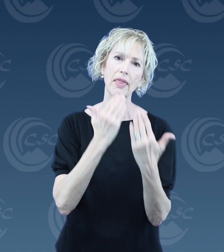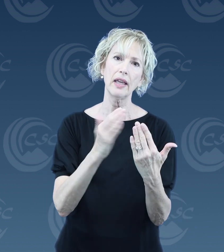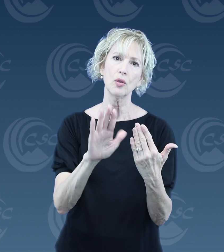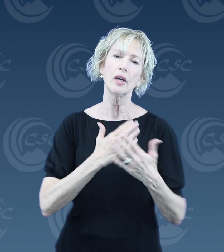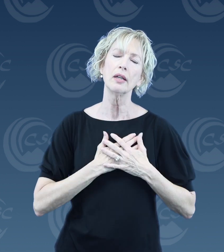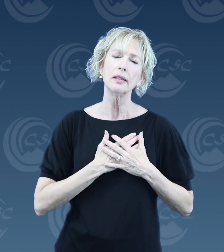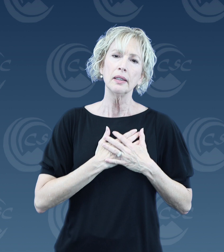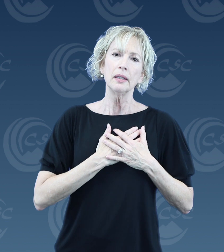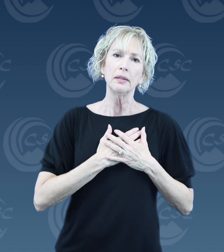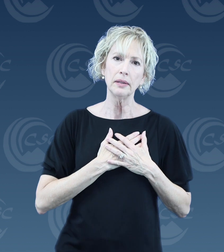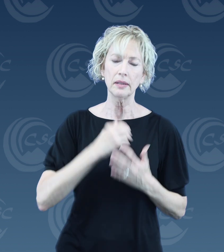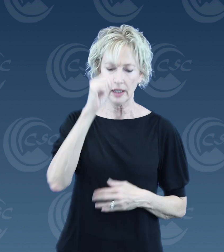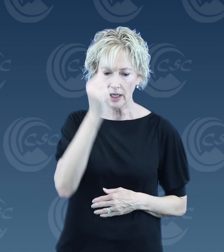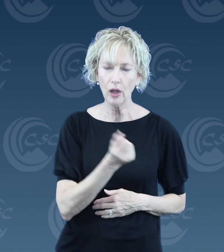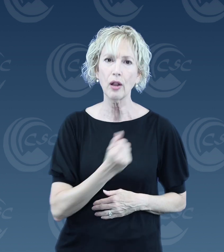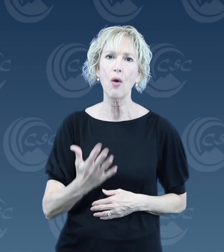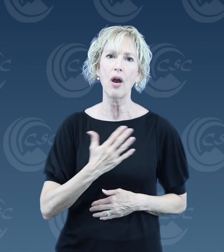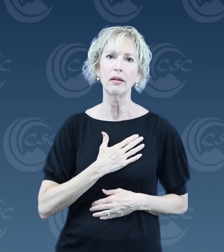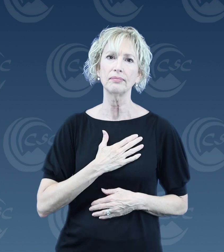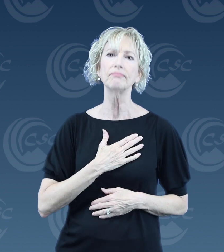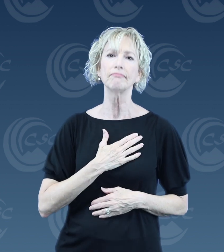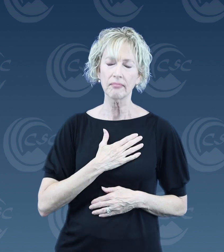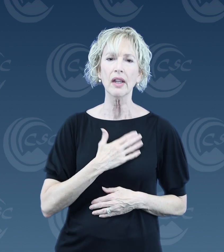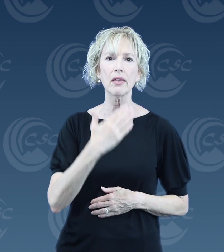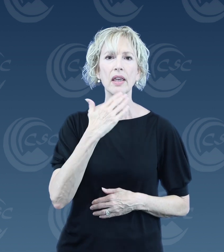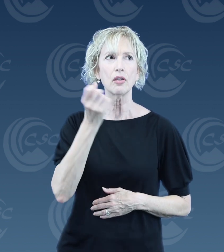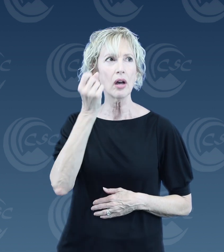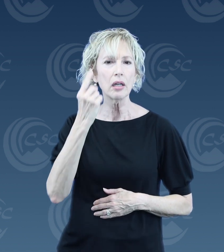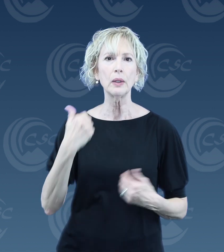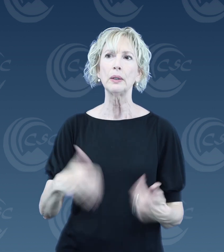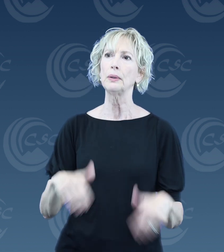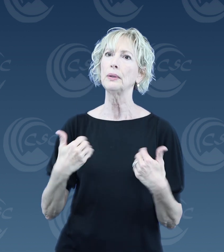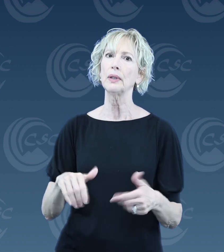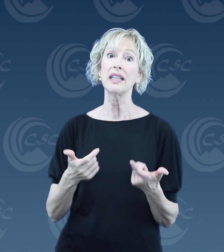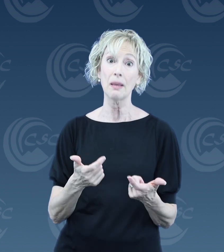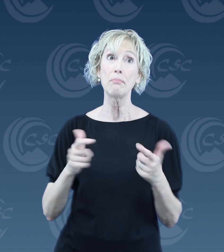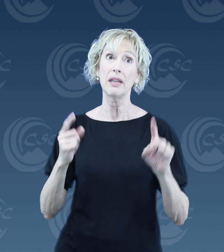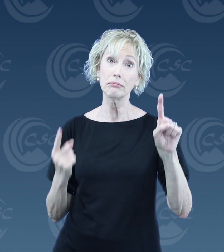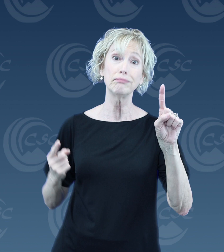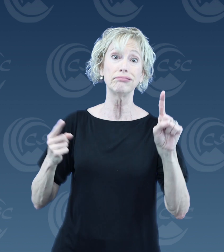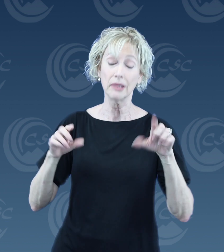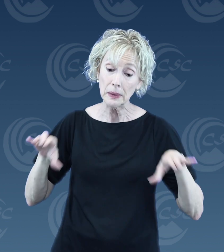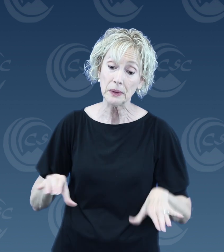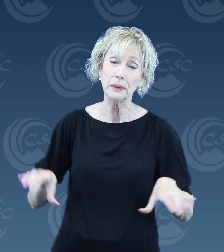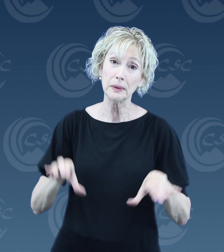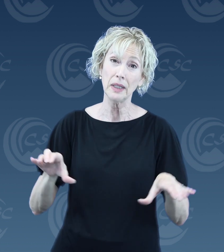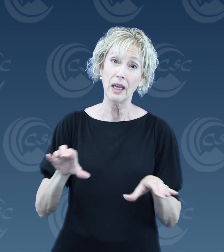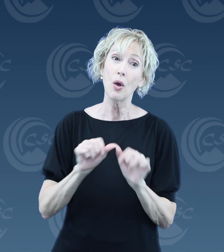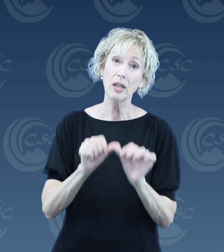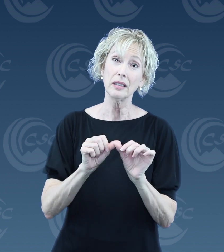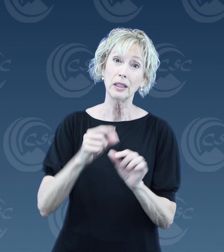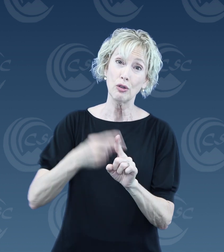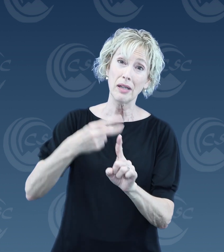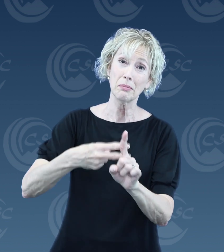your compassion, for your aloha for all of our people. Thank you for understanding that this is a big mission which will go on for many months and years.